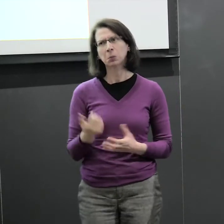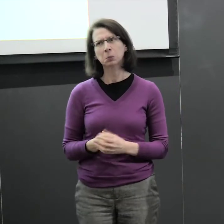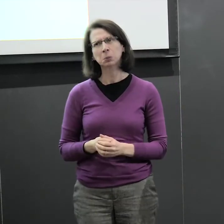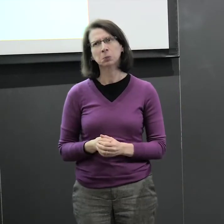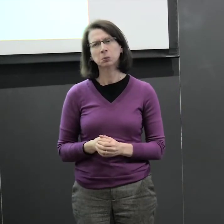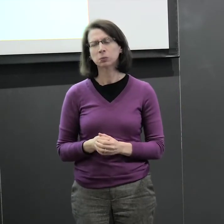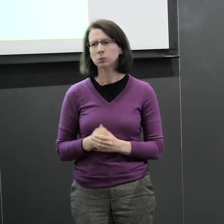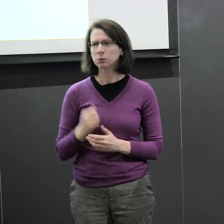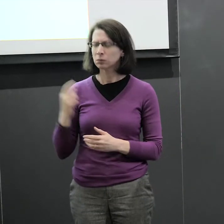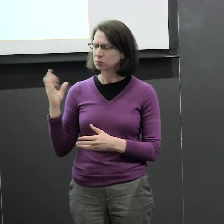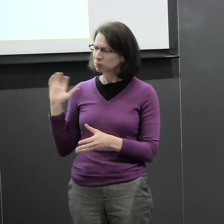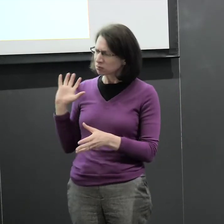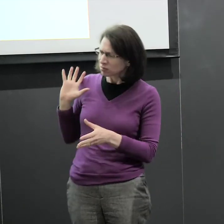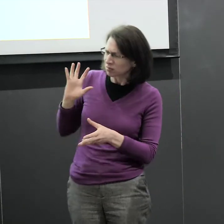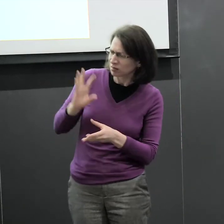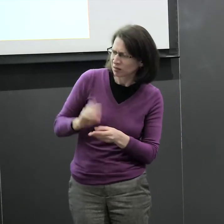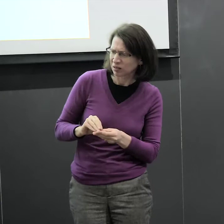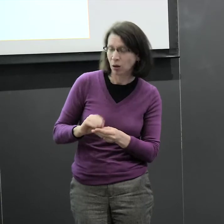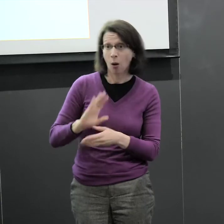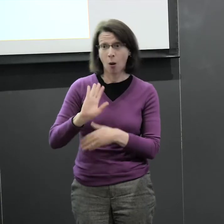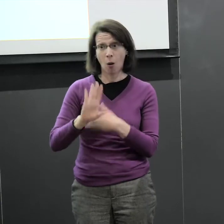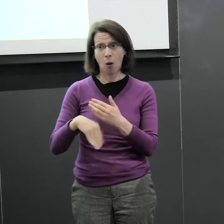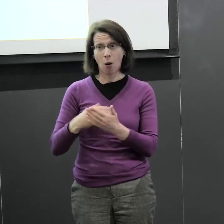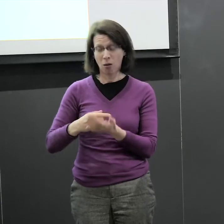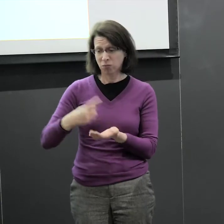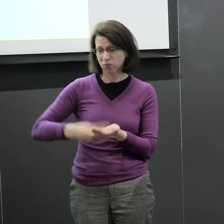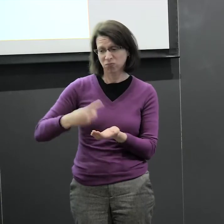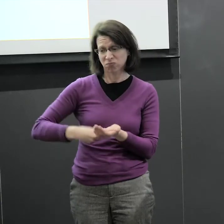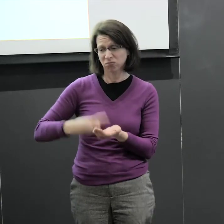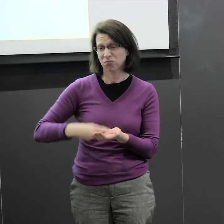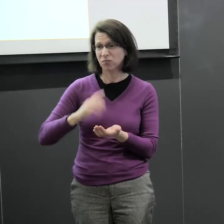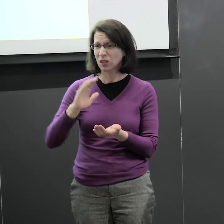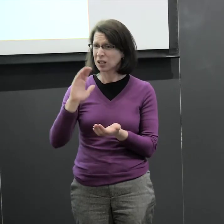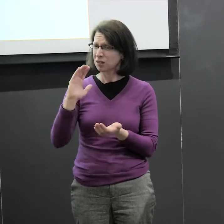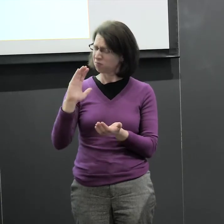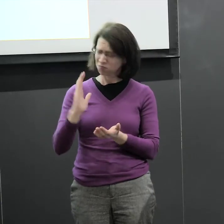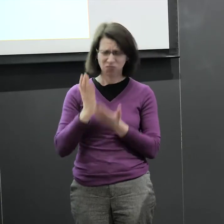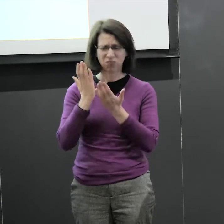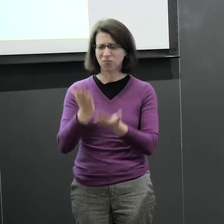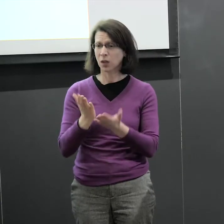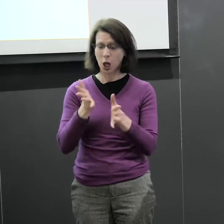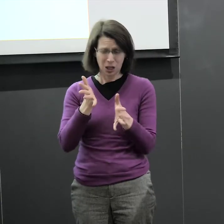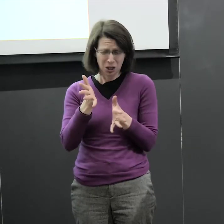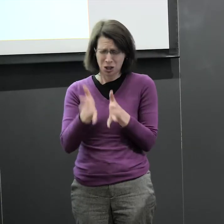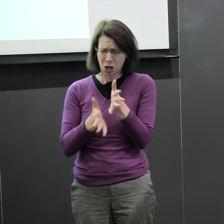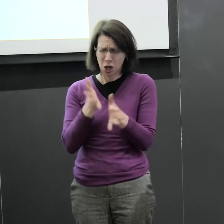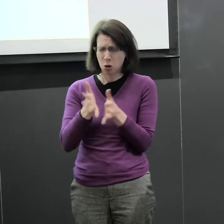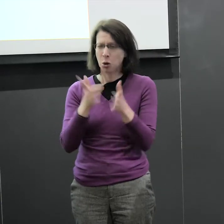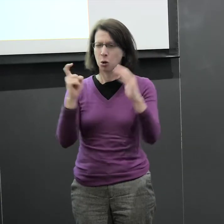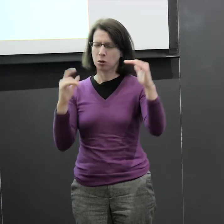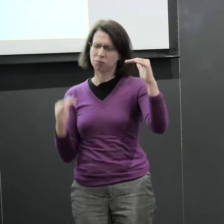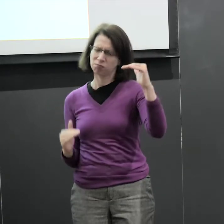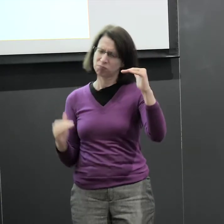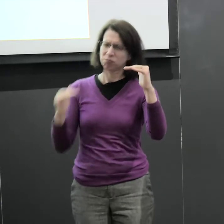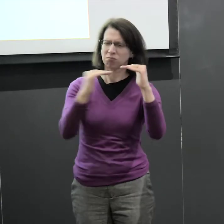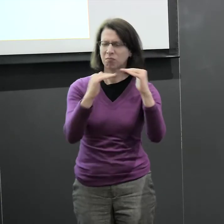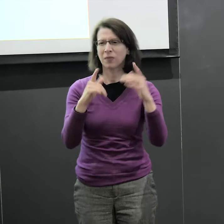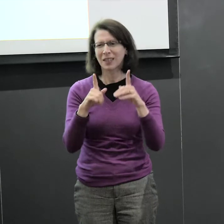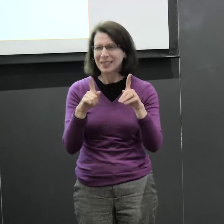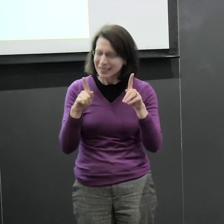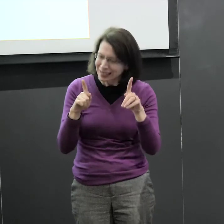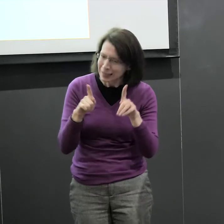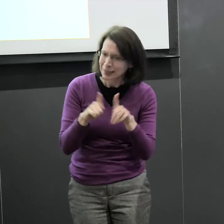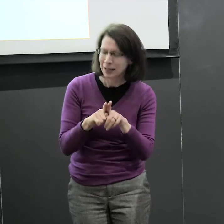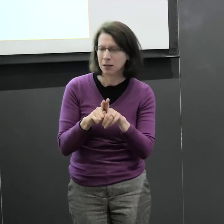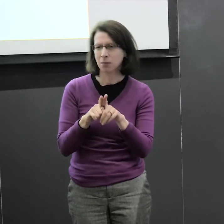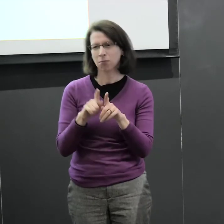all the arguments seem to suggest that with gestures, we should be able to replicate